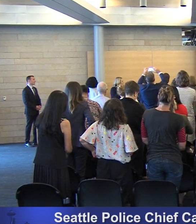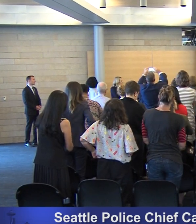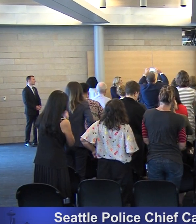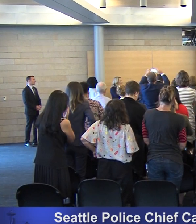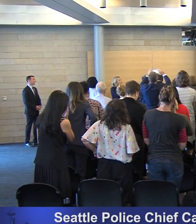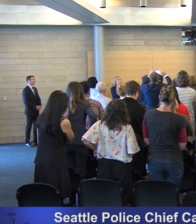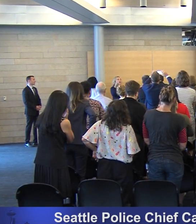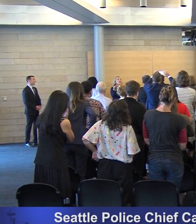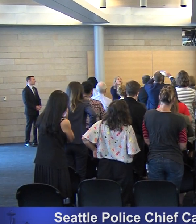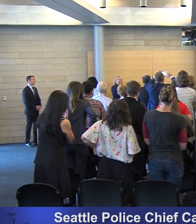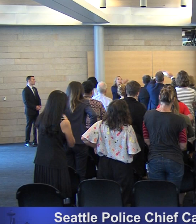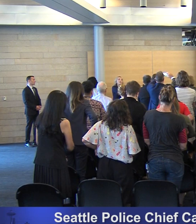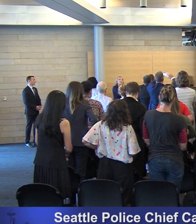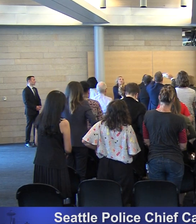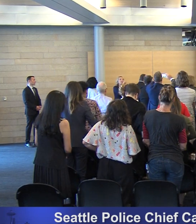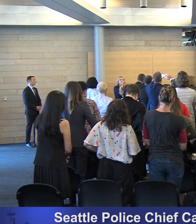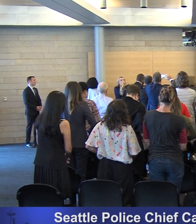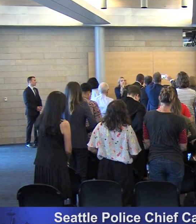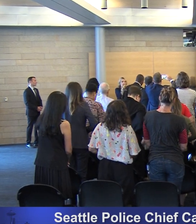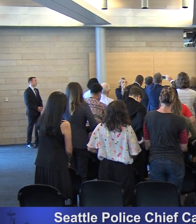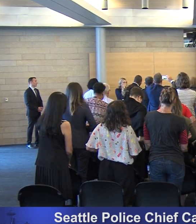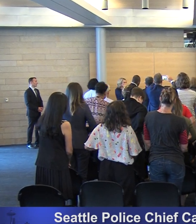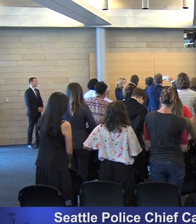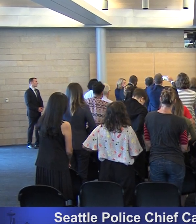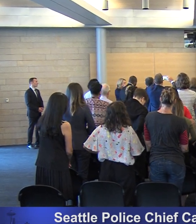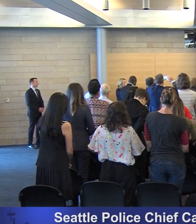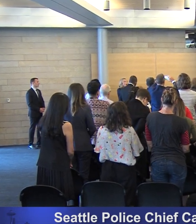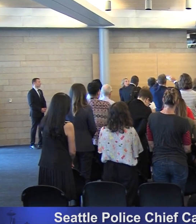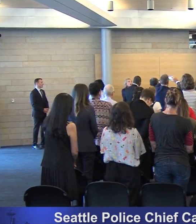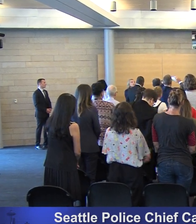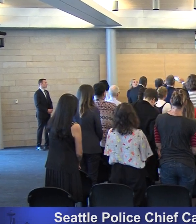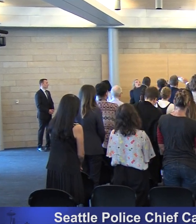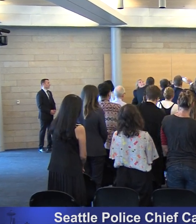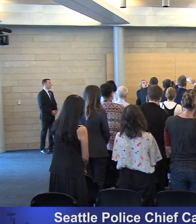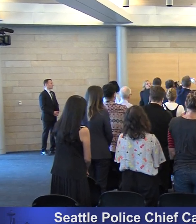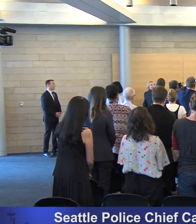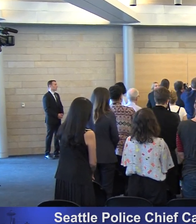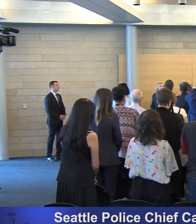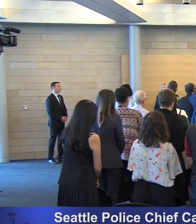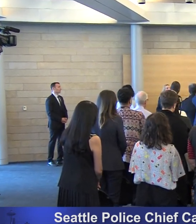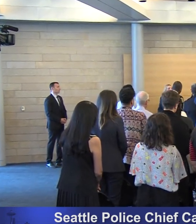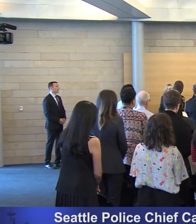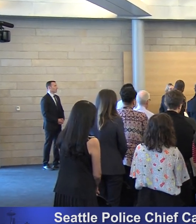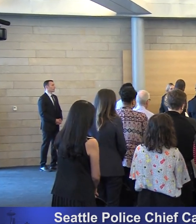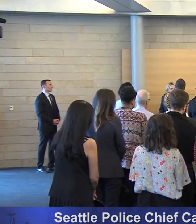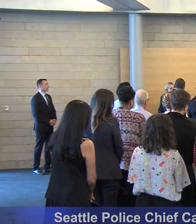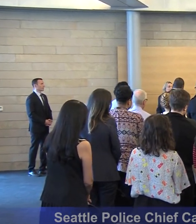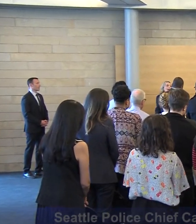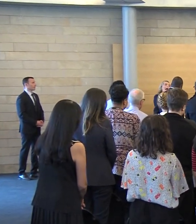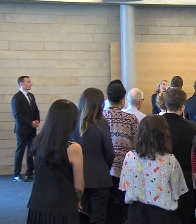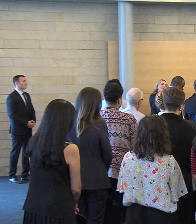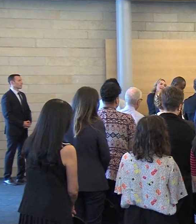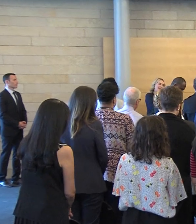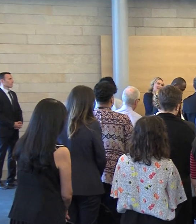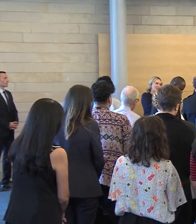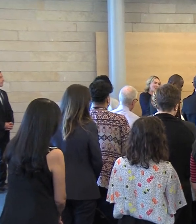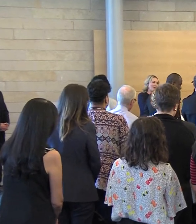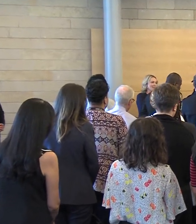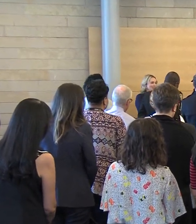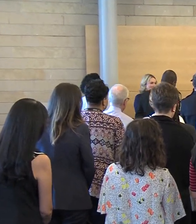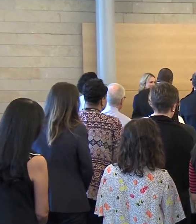Presenting a bouquet of roses, 26 red roses for how many years you've been on the department. The yellow